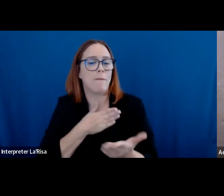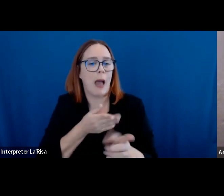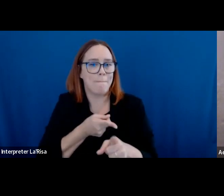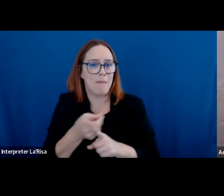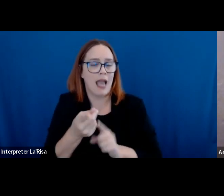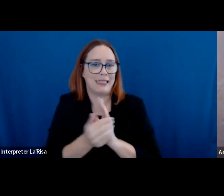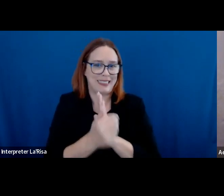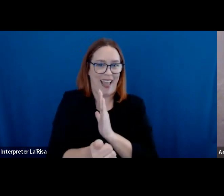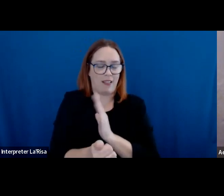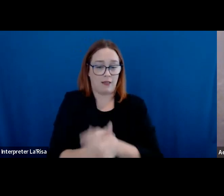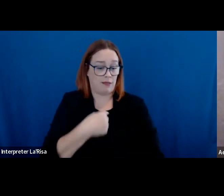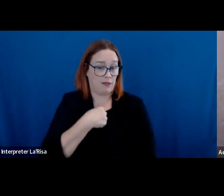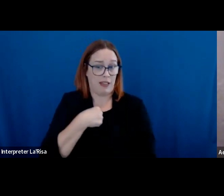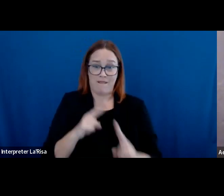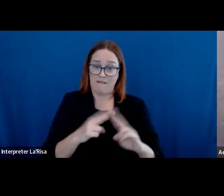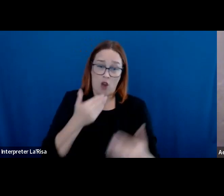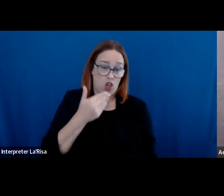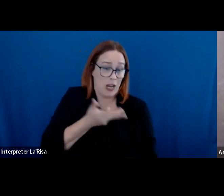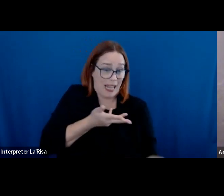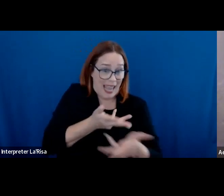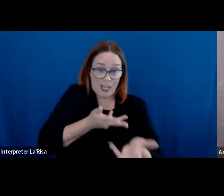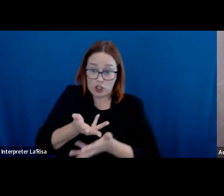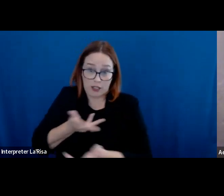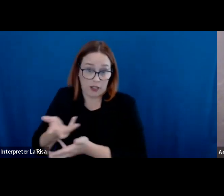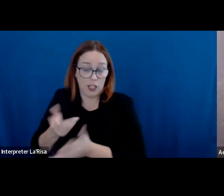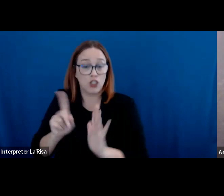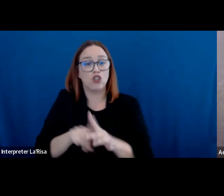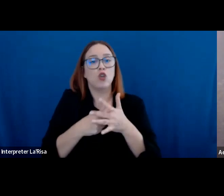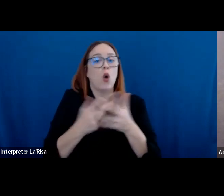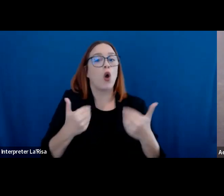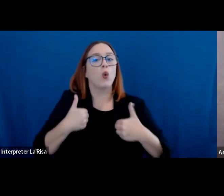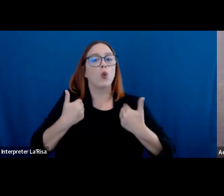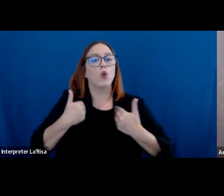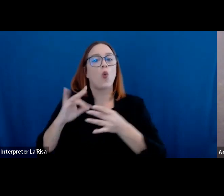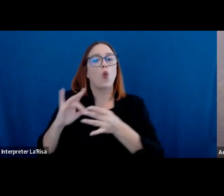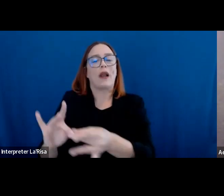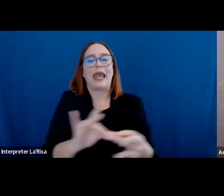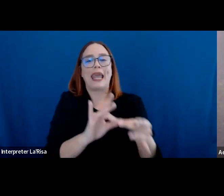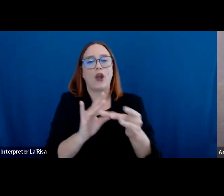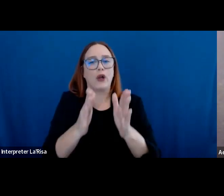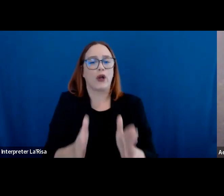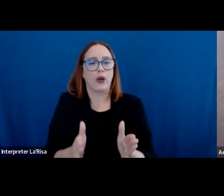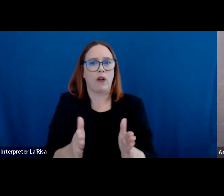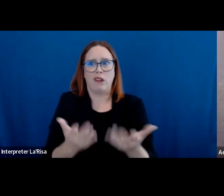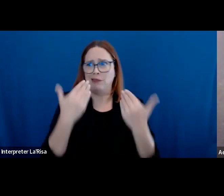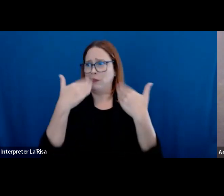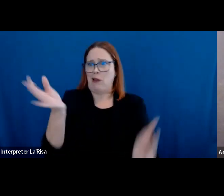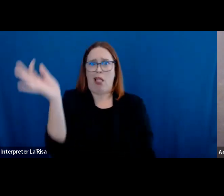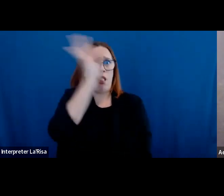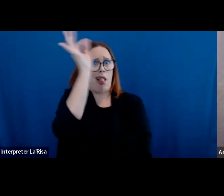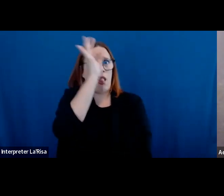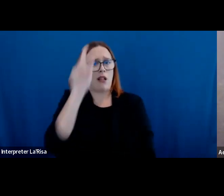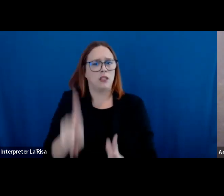at engaging. I started out as a youth coordinator. I didn't know what I was doing when I first started, and so I had to build